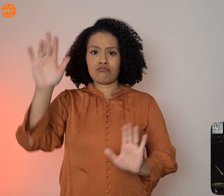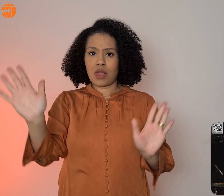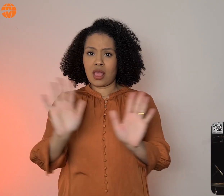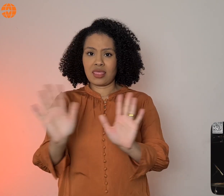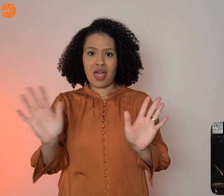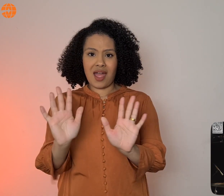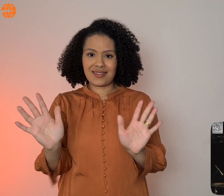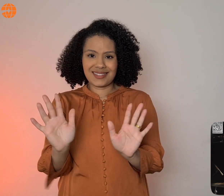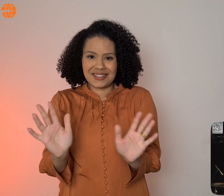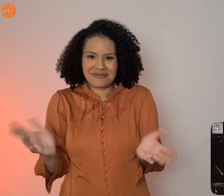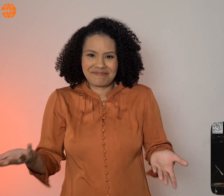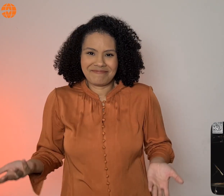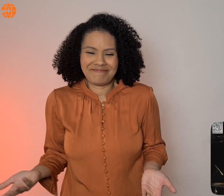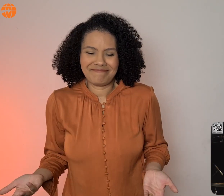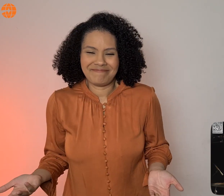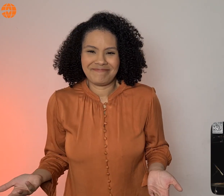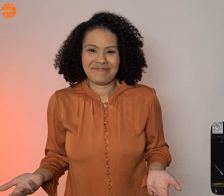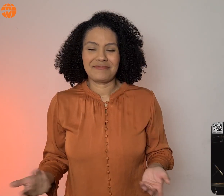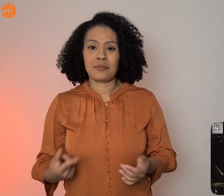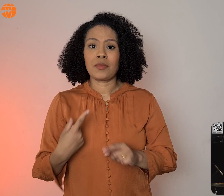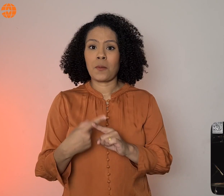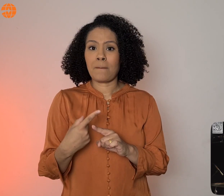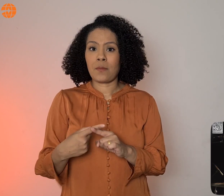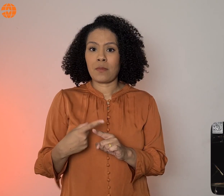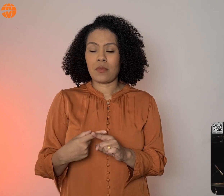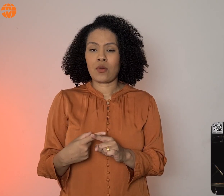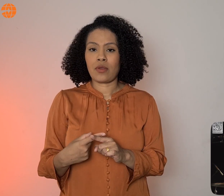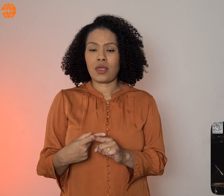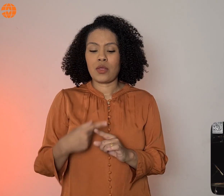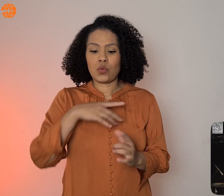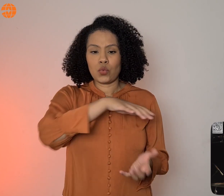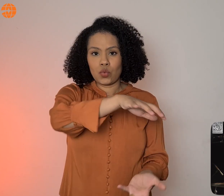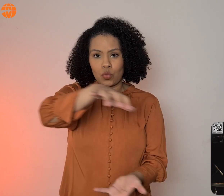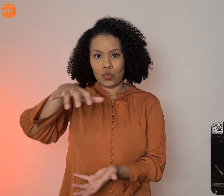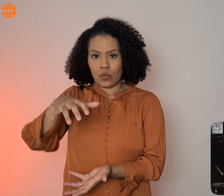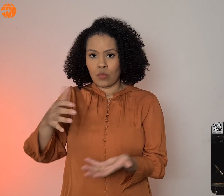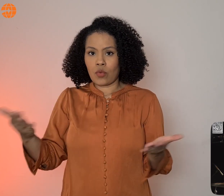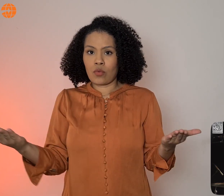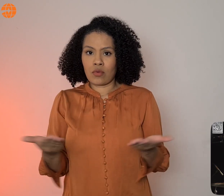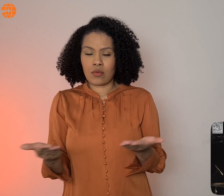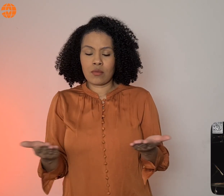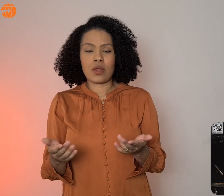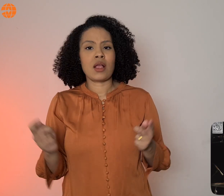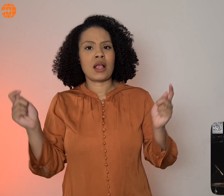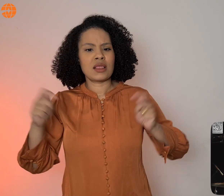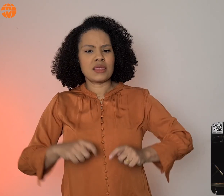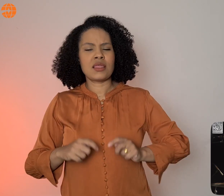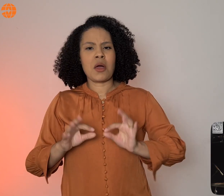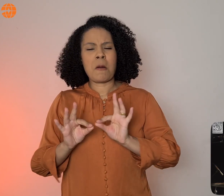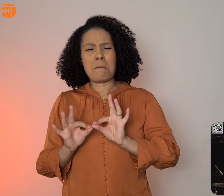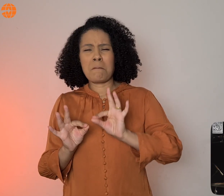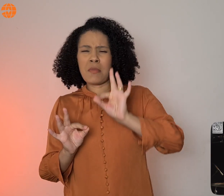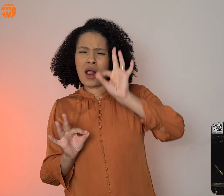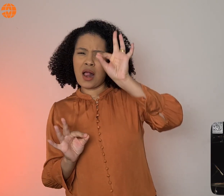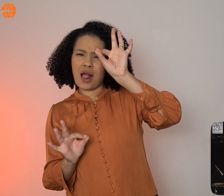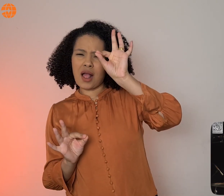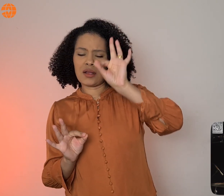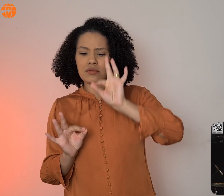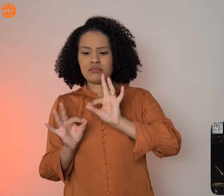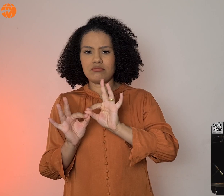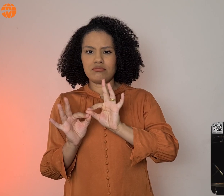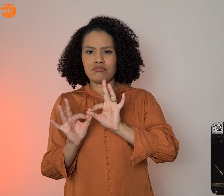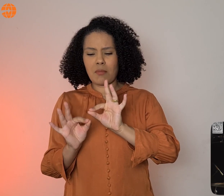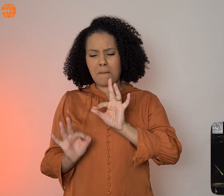é para o norte. Because in our world you can only go so far north. Porque no nosso mundo você pode ir apenas tão